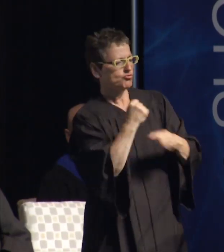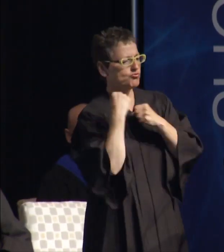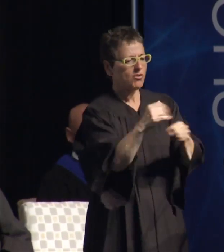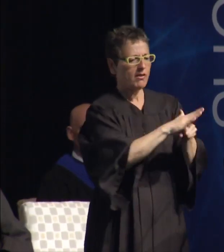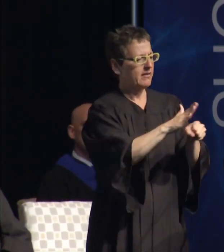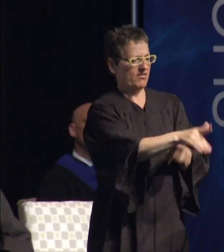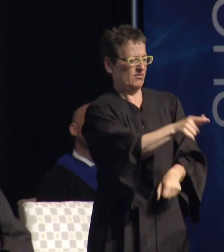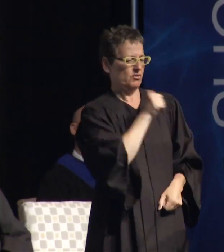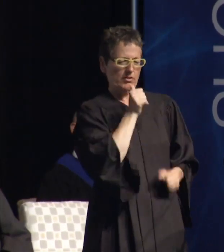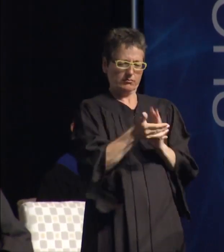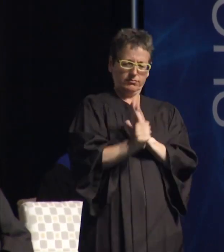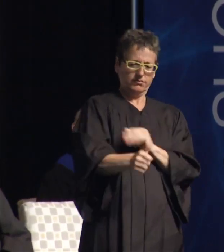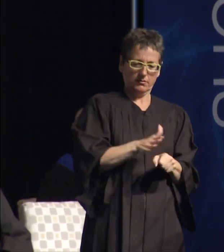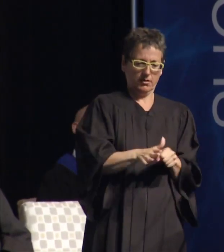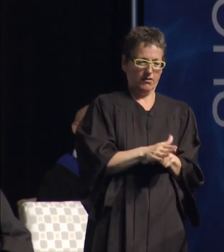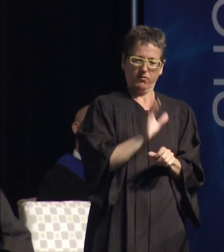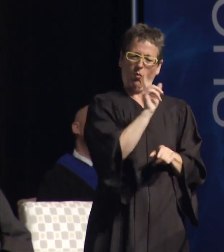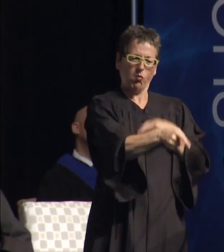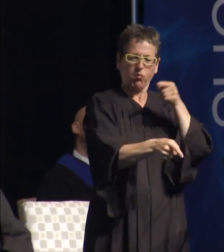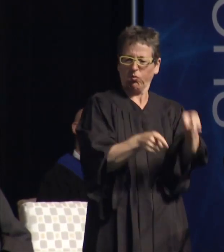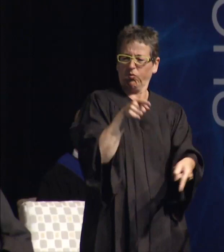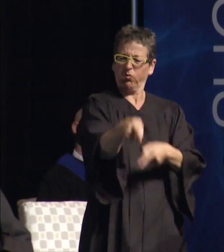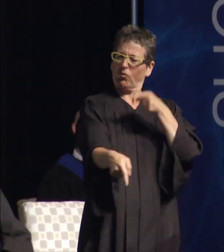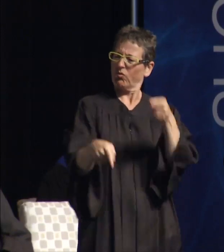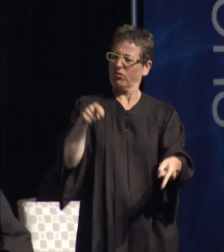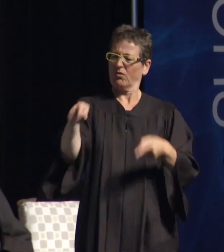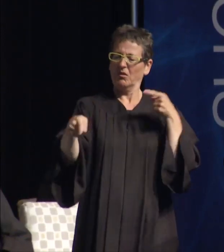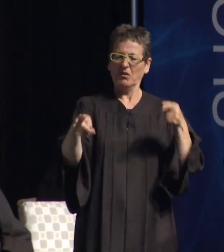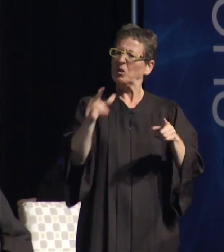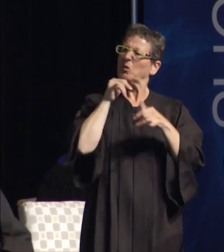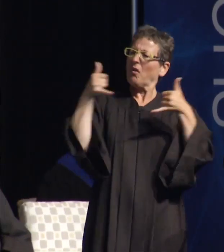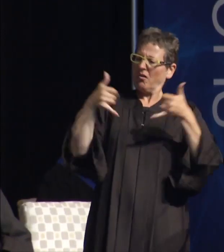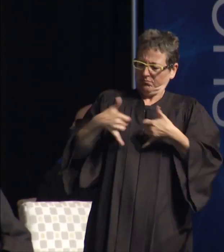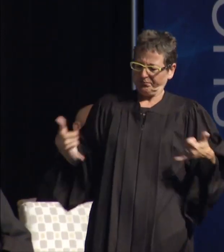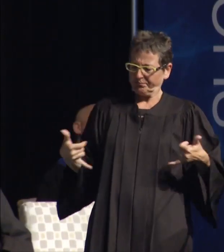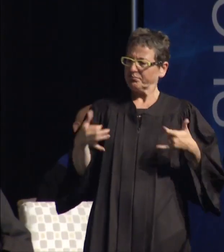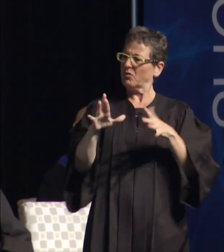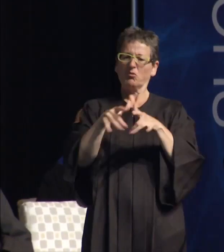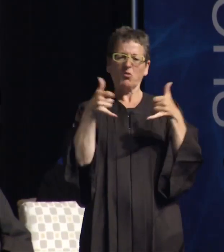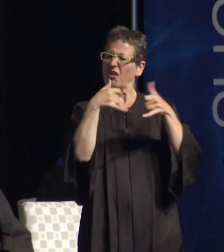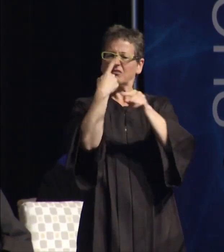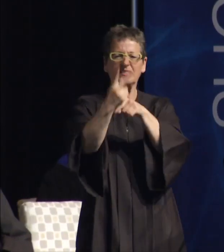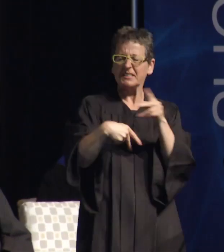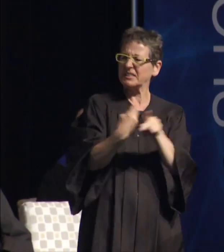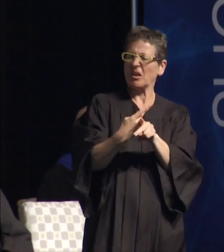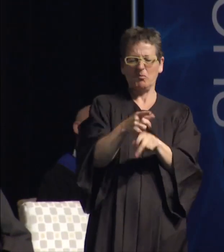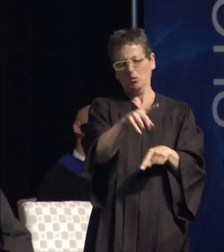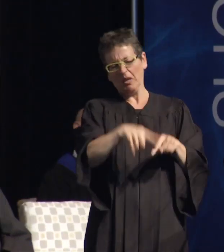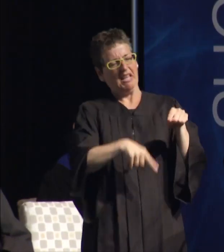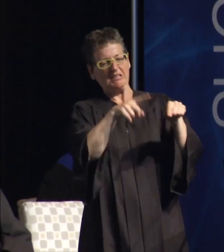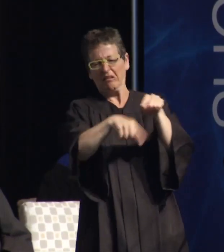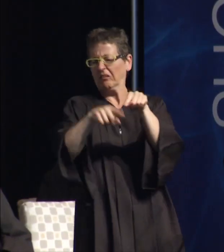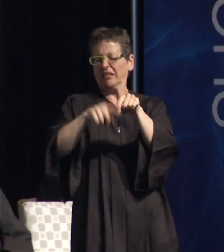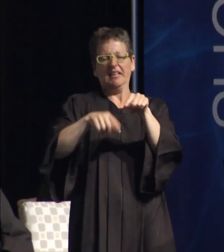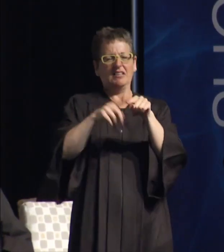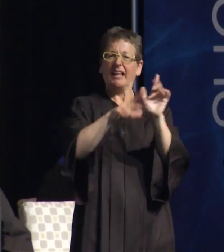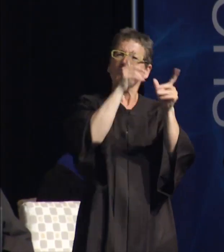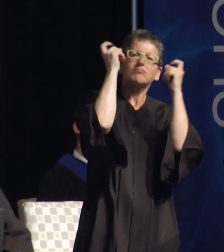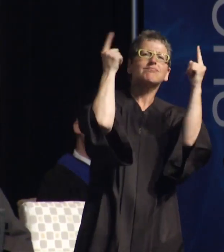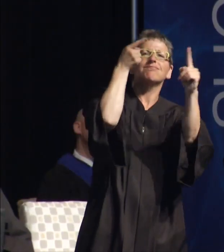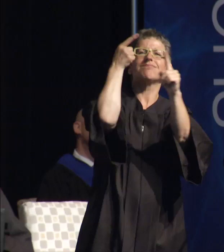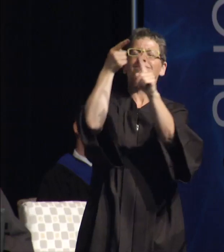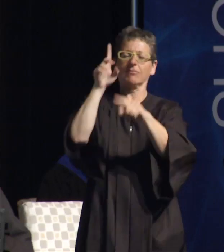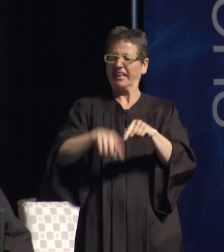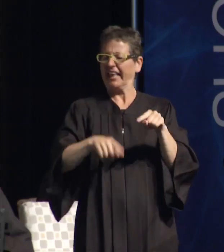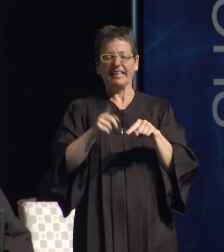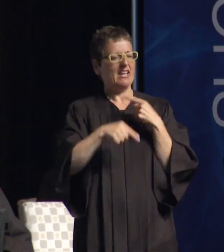talented enough. They'll say you're the wrong height, or the wrong weight, or the wrong type to play this, or do that, or achieve this.